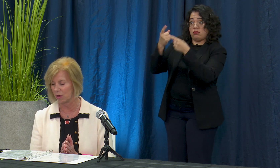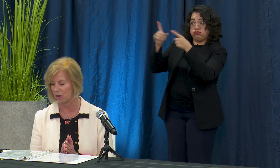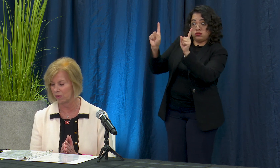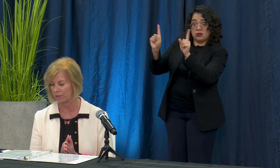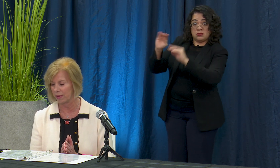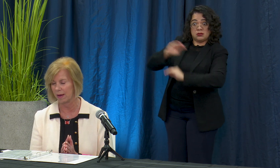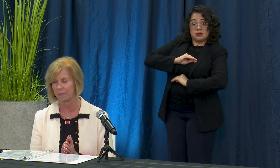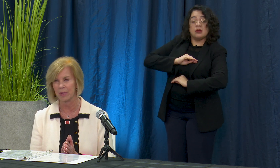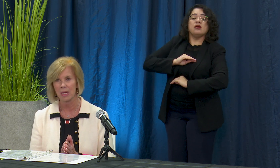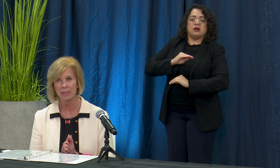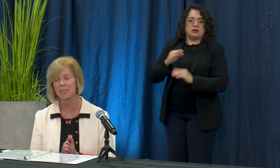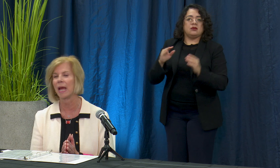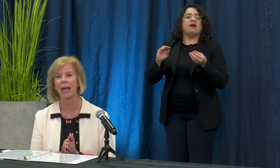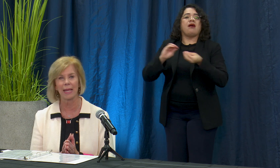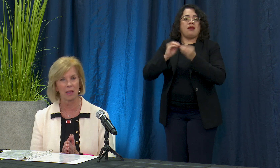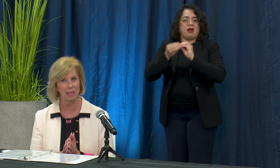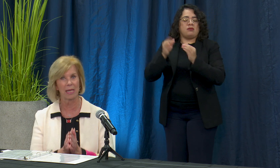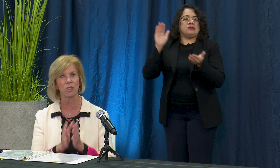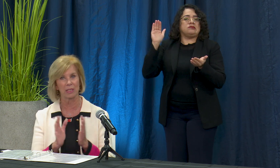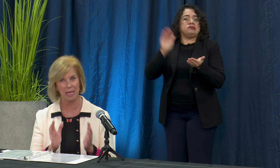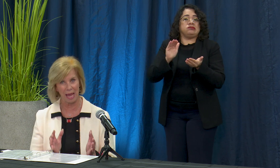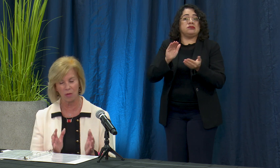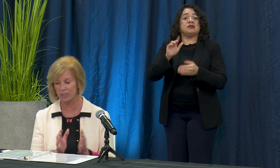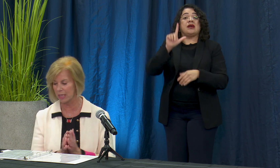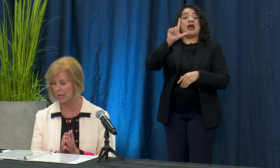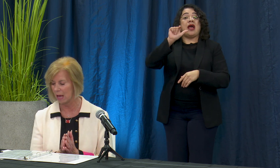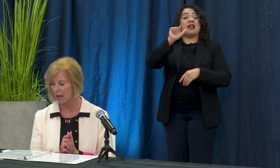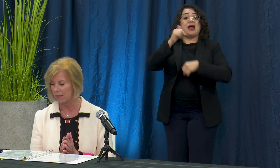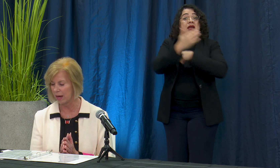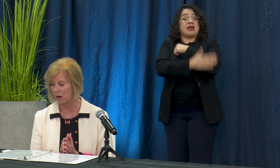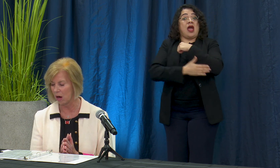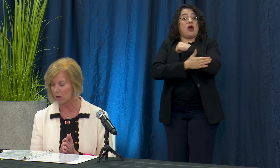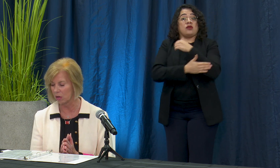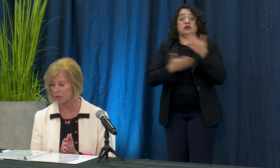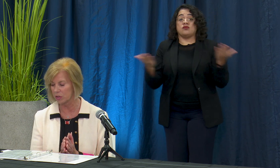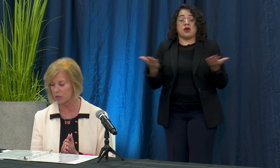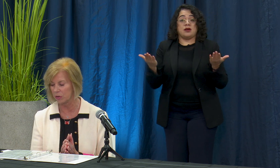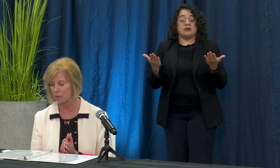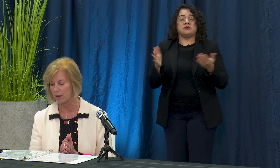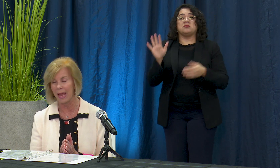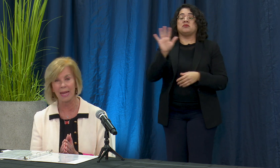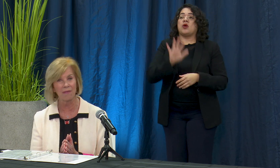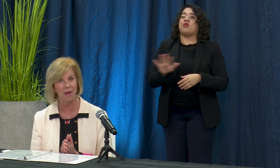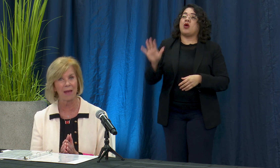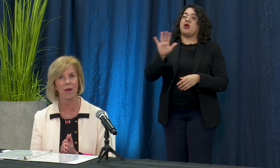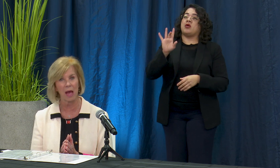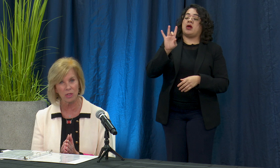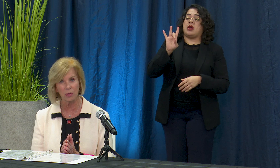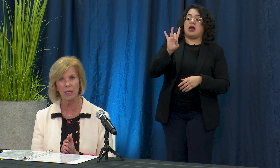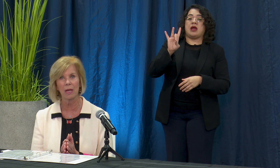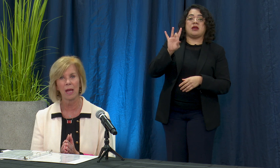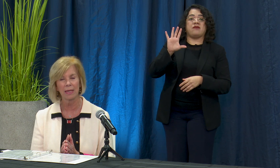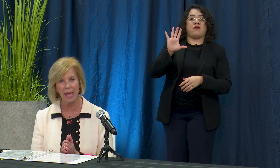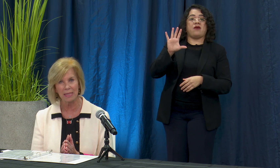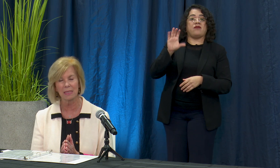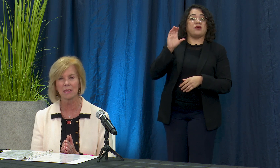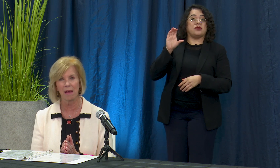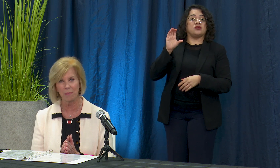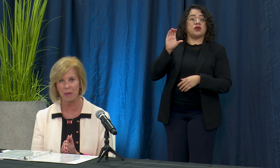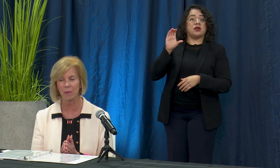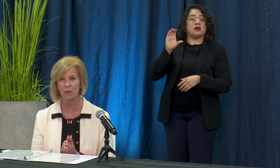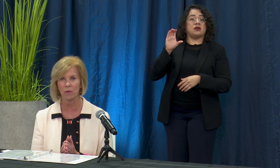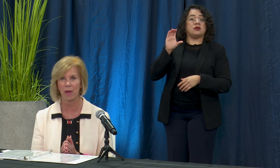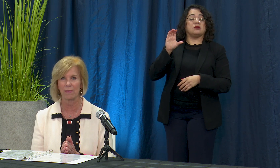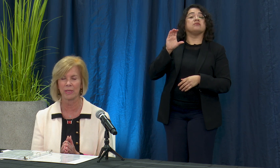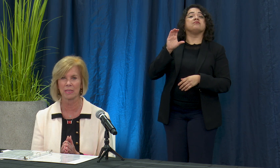this curve. Today in Los Angeles County, there are close to 8,500 cases